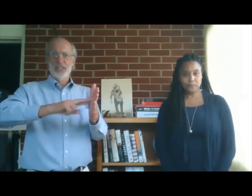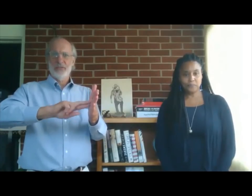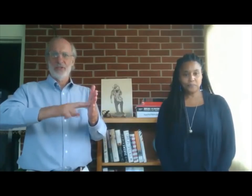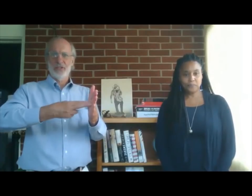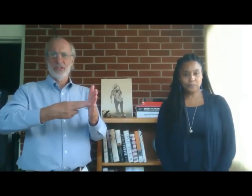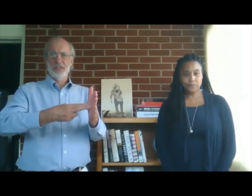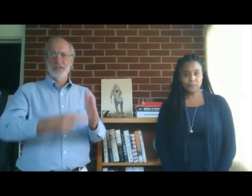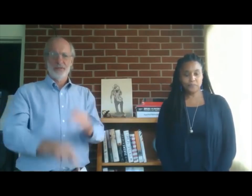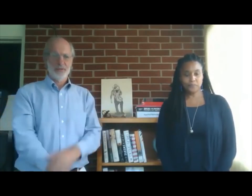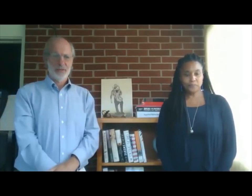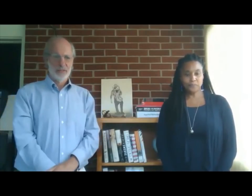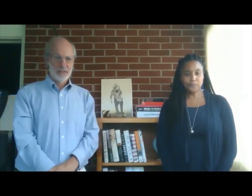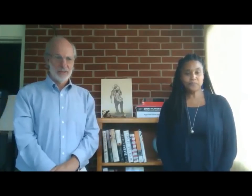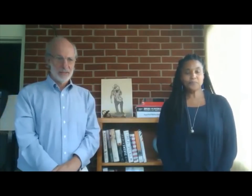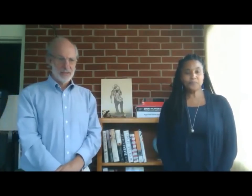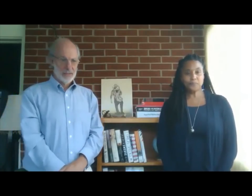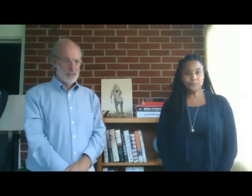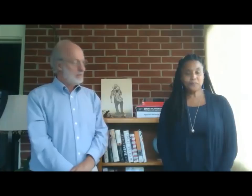Screwdriver.